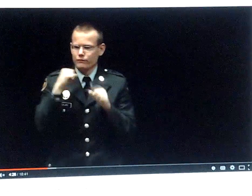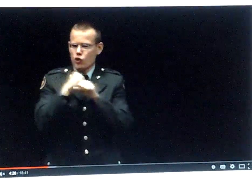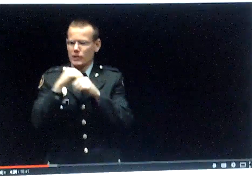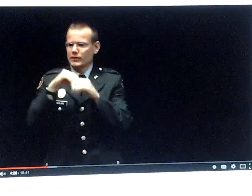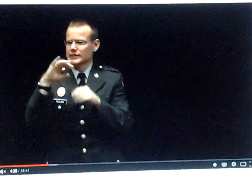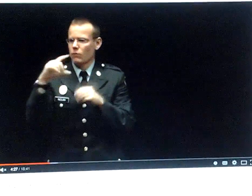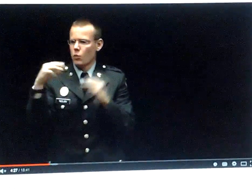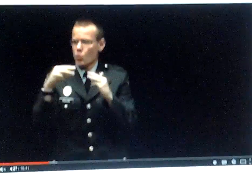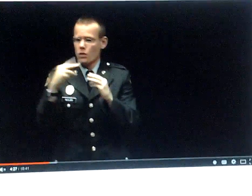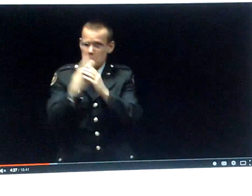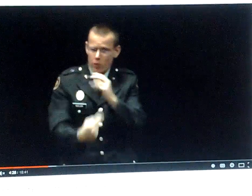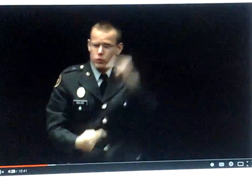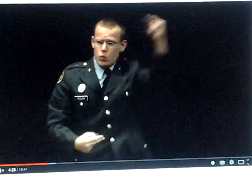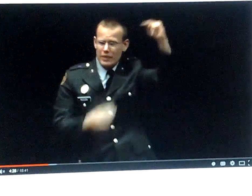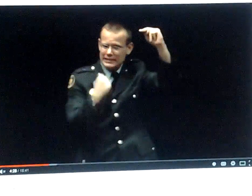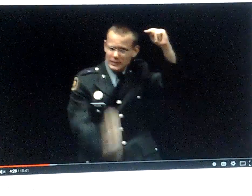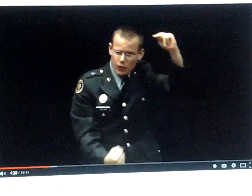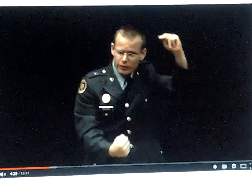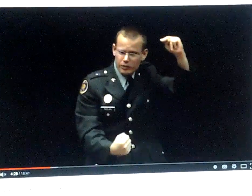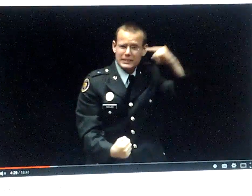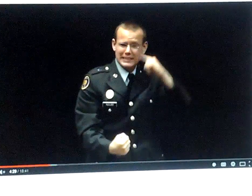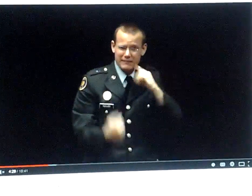So in the Civil War, there was a lieutenant.